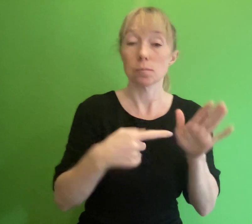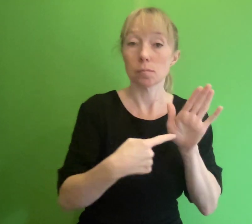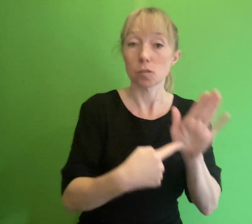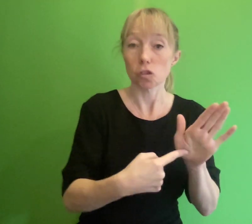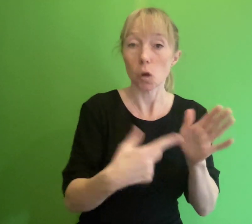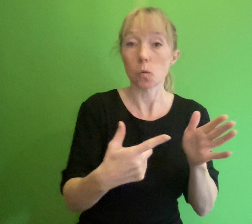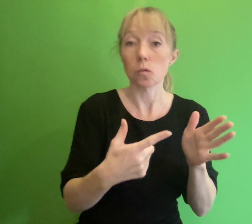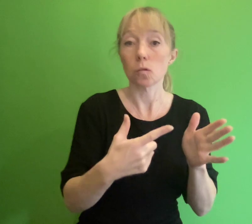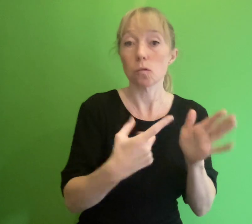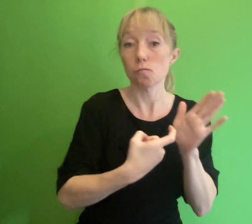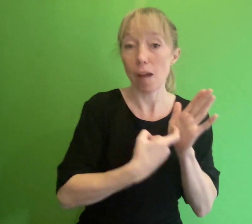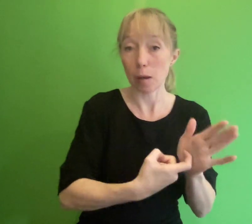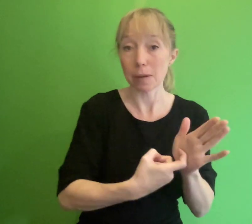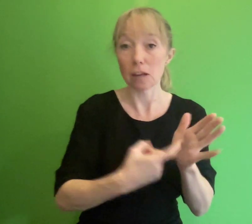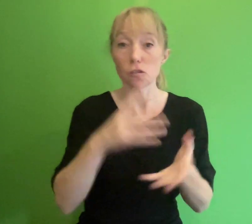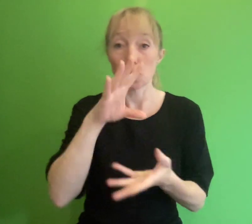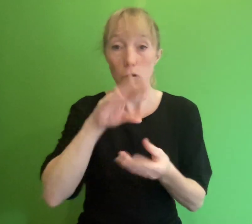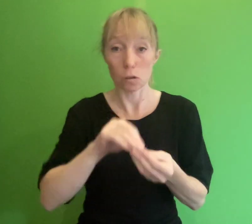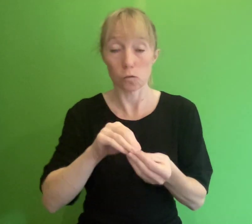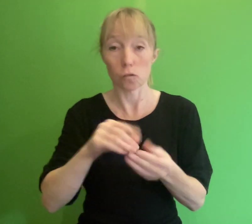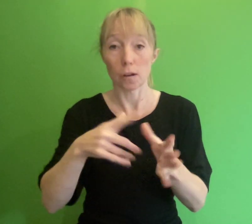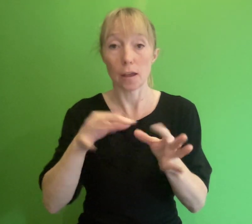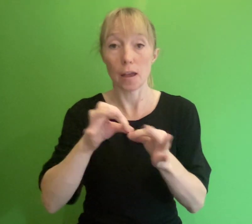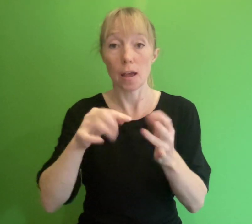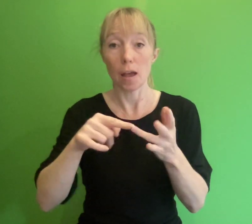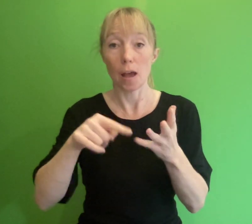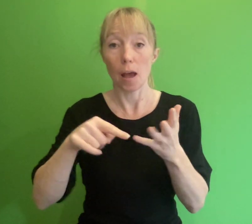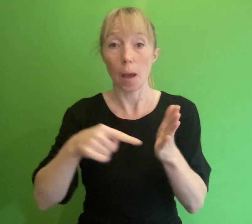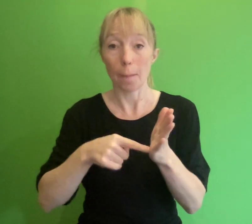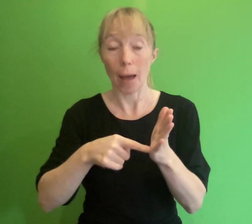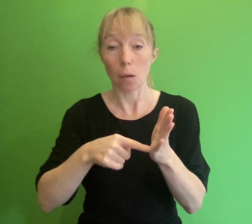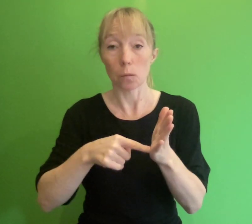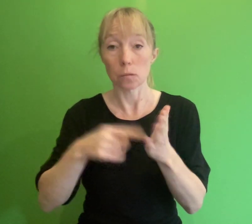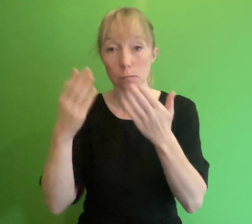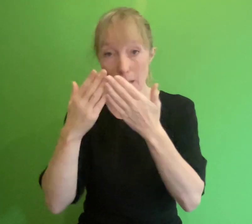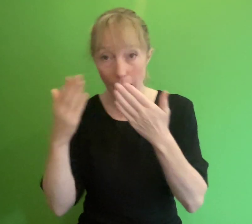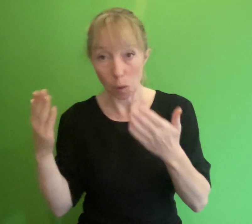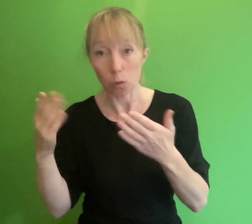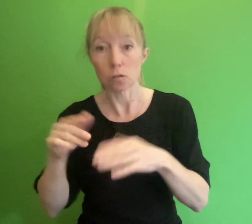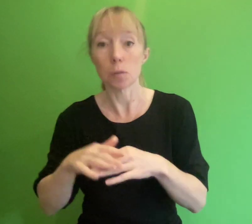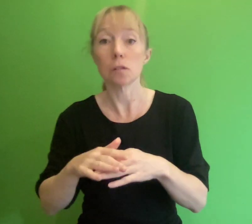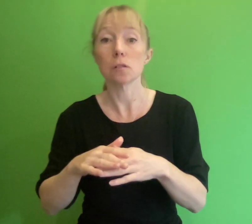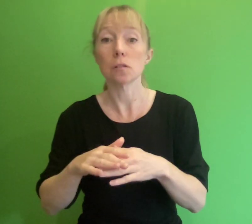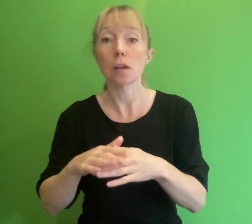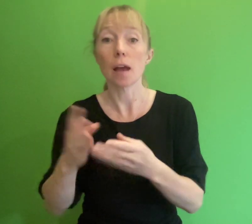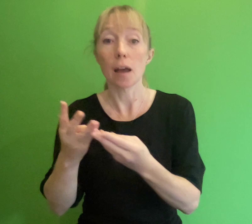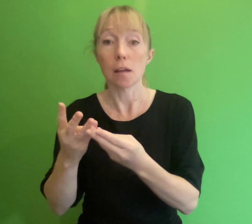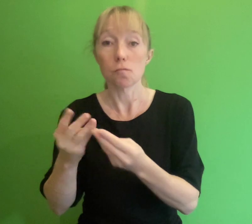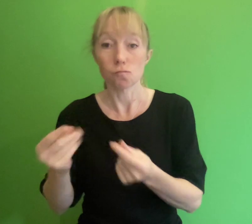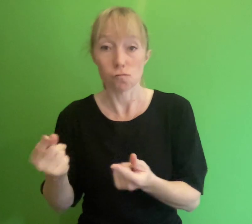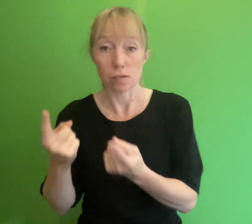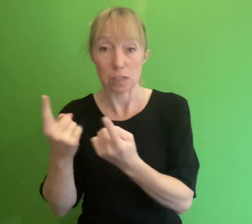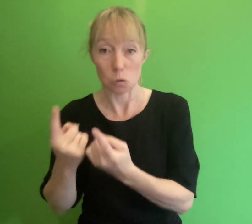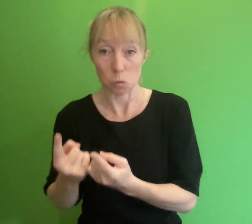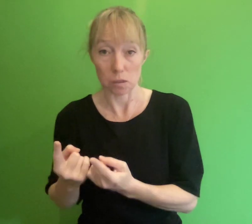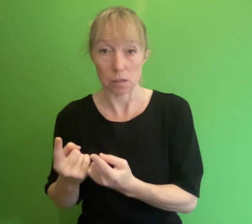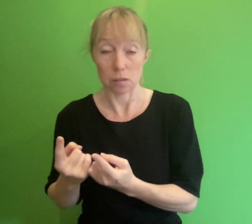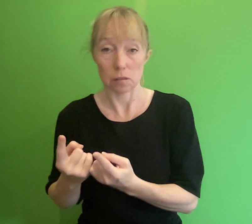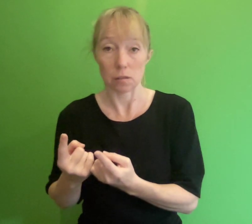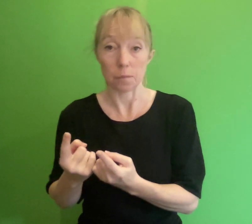conclusion, about, acknowledgements, resources parts of the report. The other report